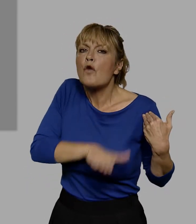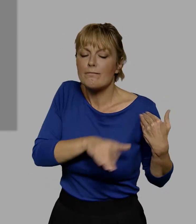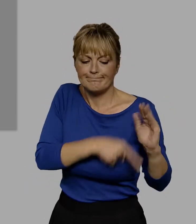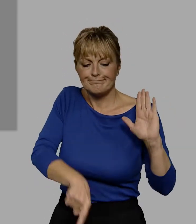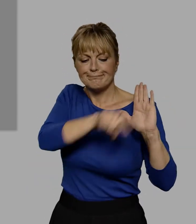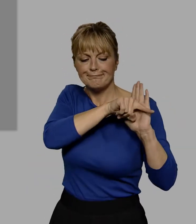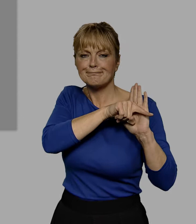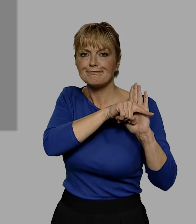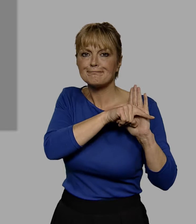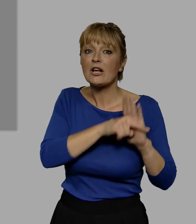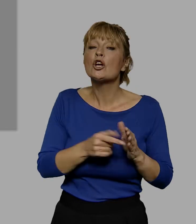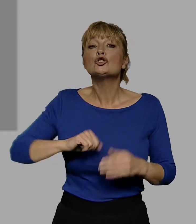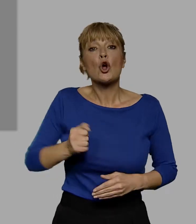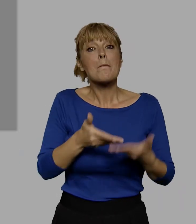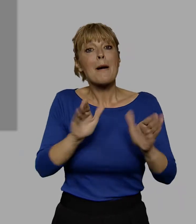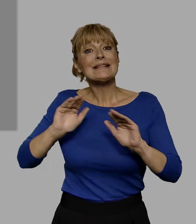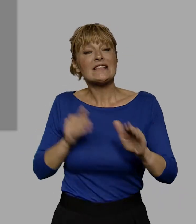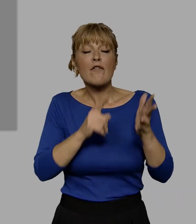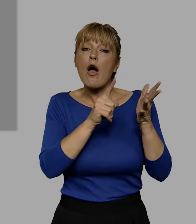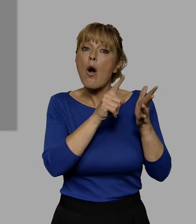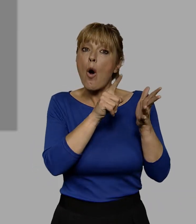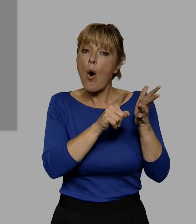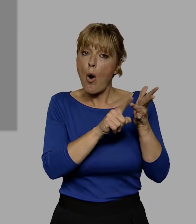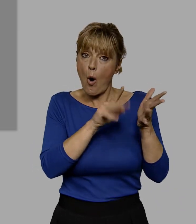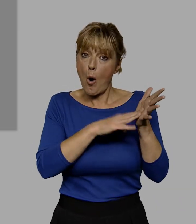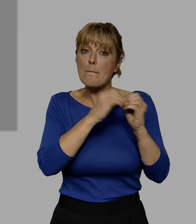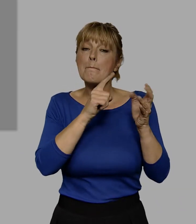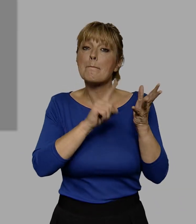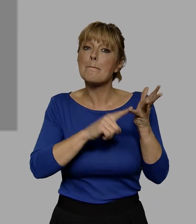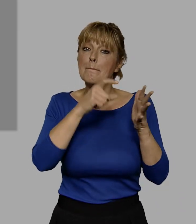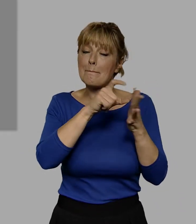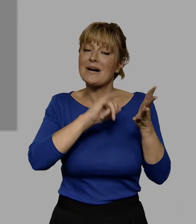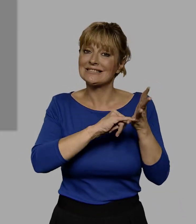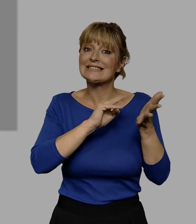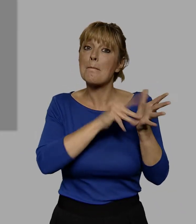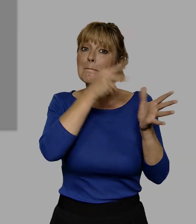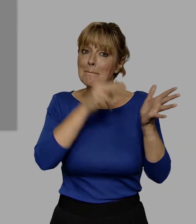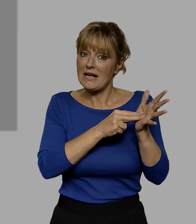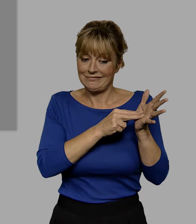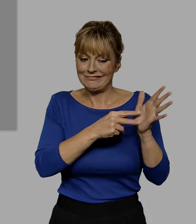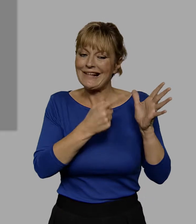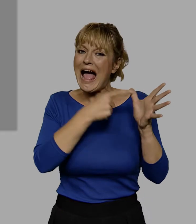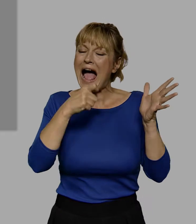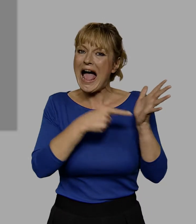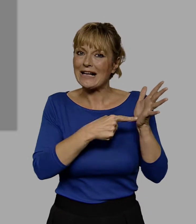Public Services Ombudsman Act 2002, which sets out 3 distinct areas of statutory functions.